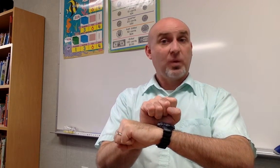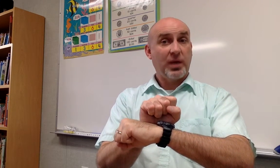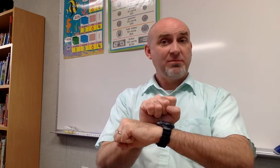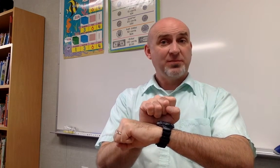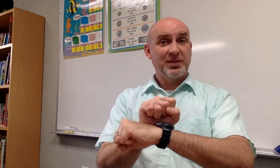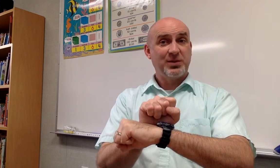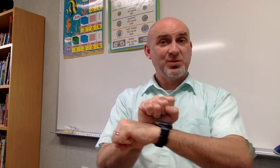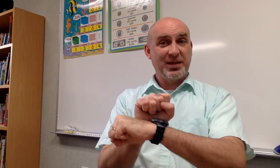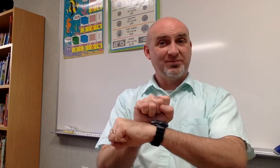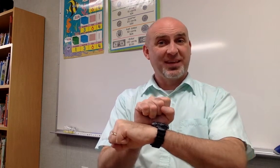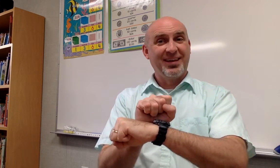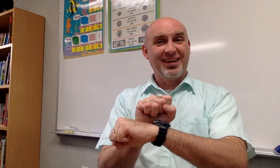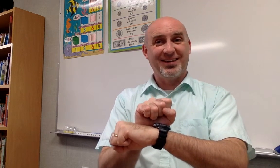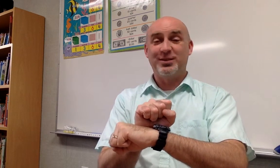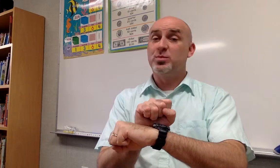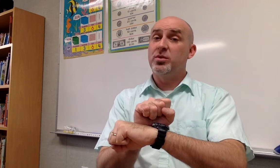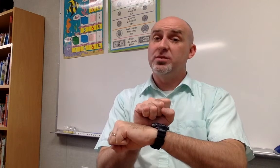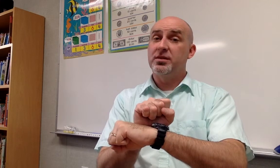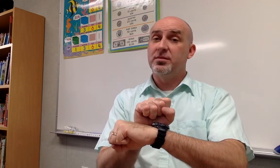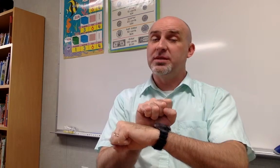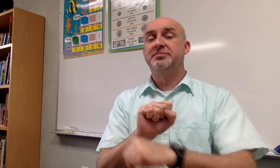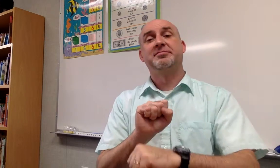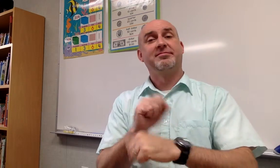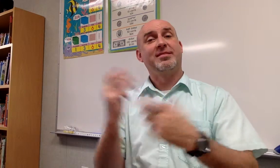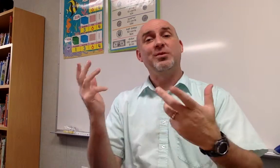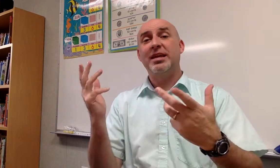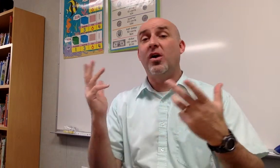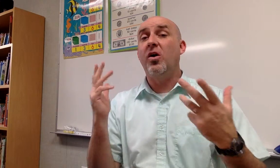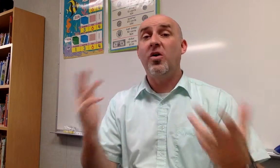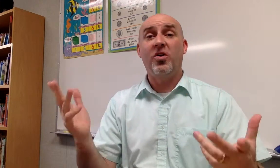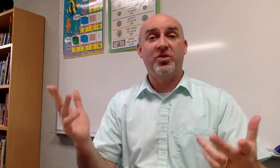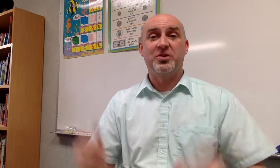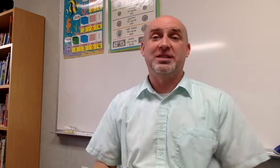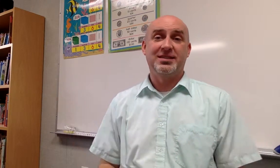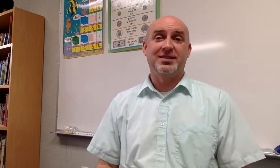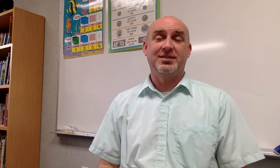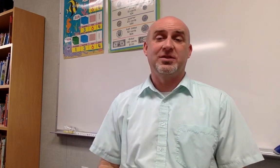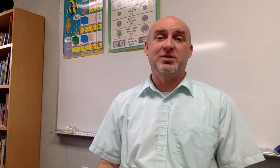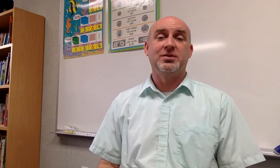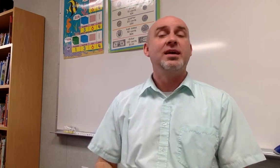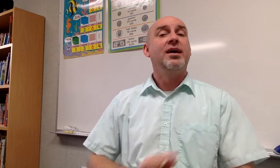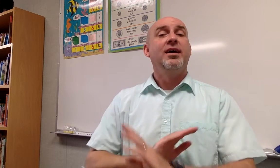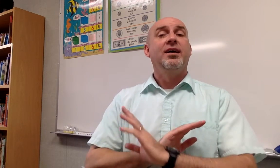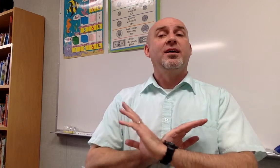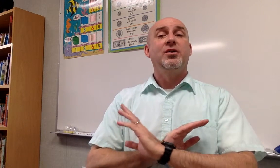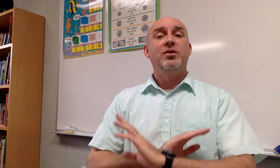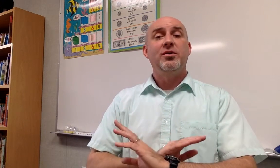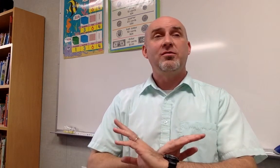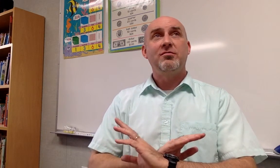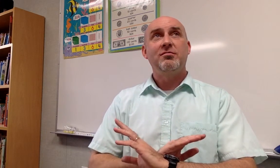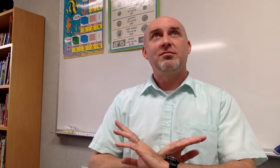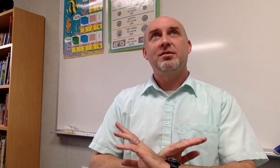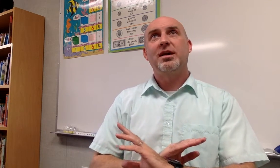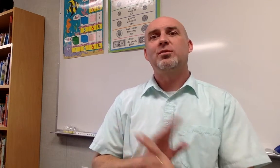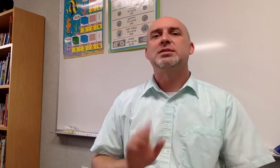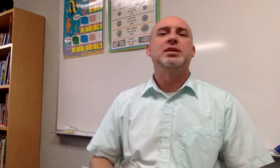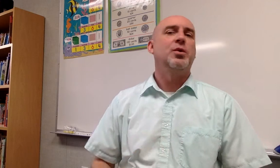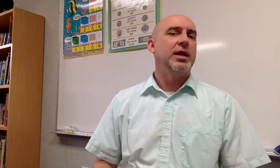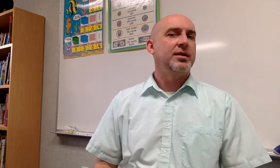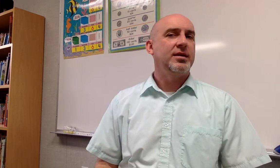Okay? Excuse me. Just burped a little bit. You get all the goodness in these videos. I don't want to say no editing,